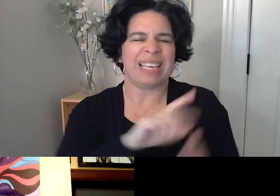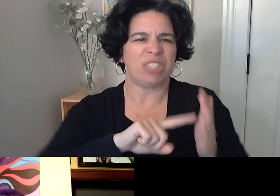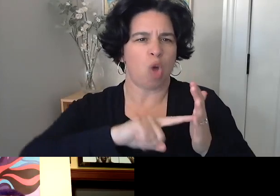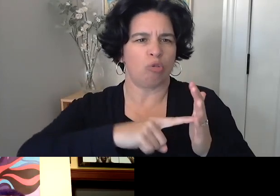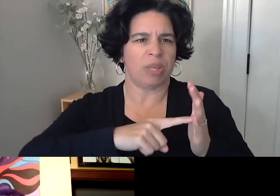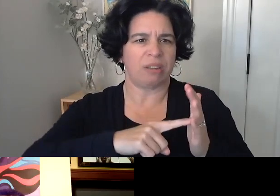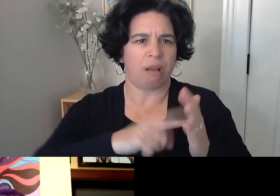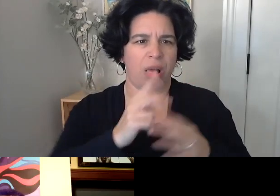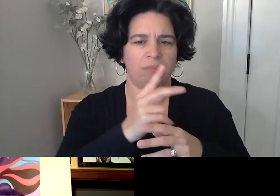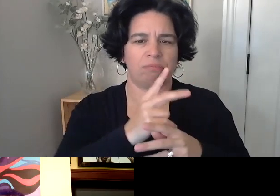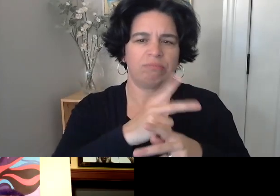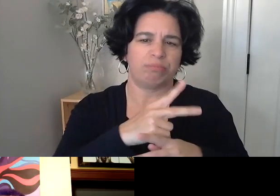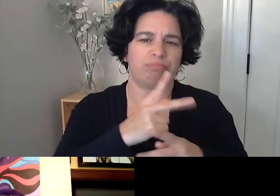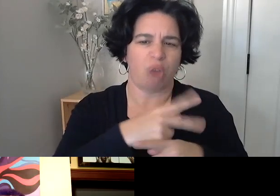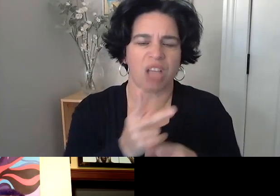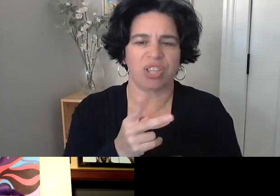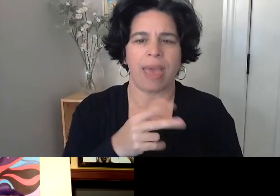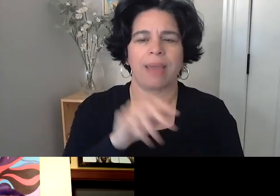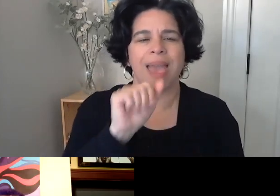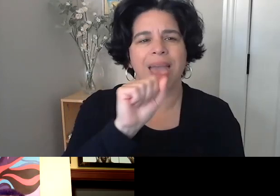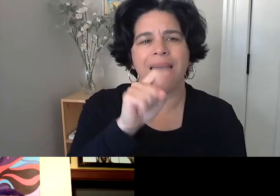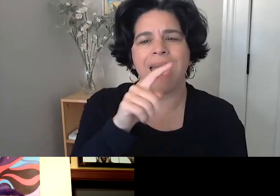original project called Astro Dance.